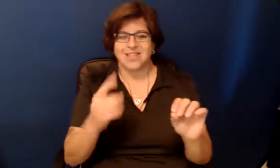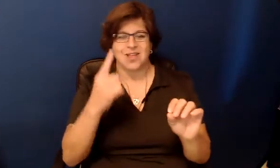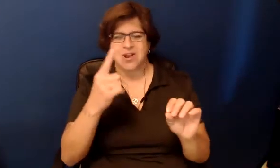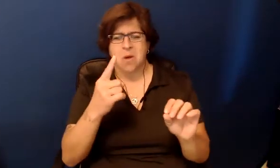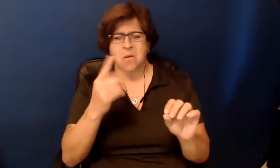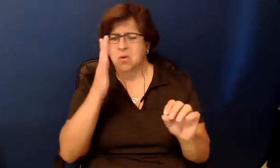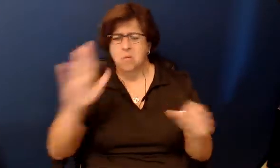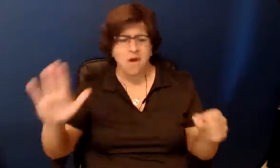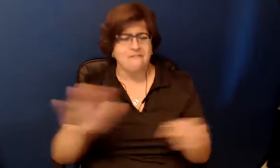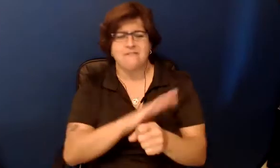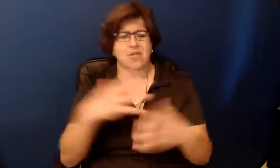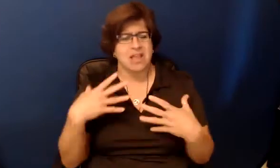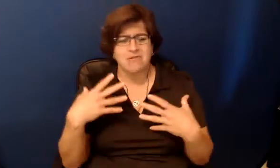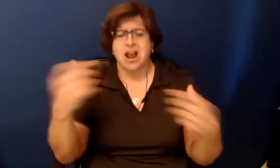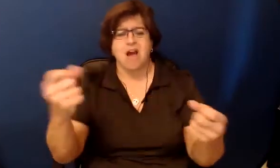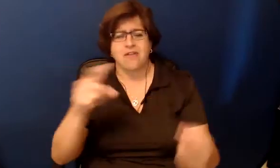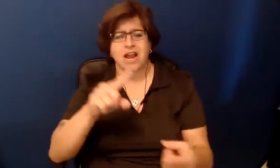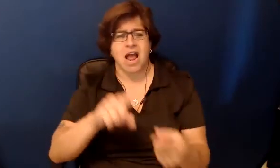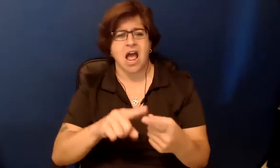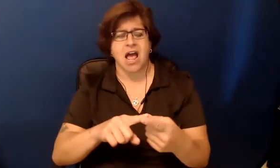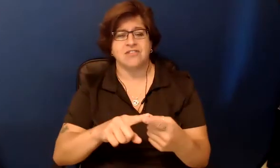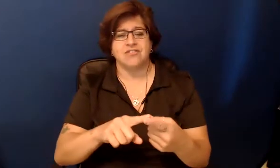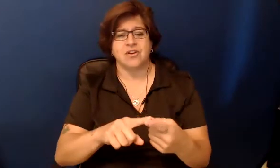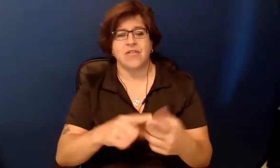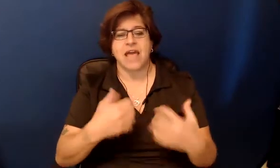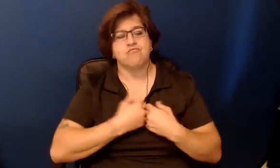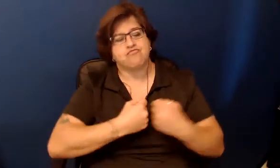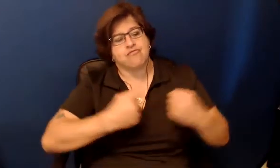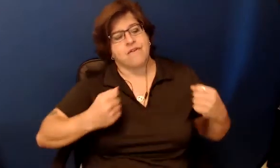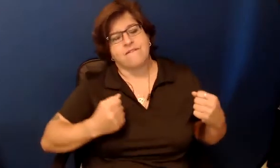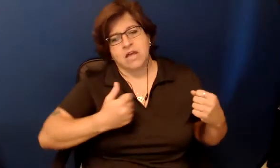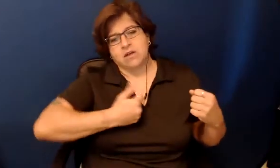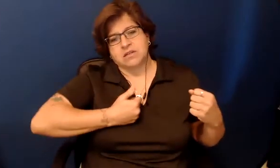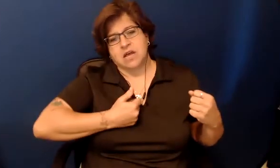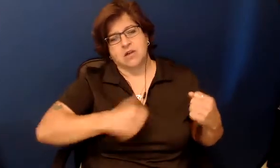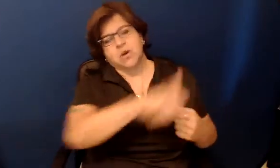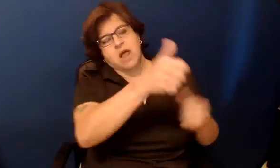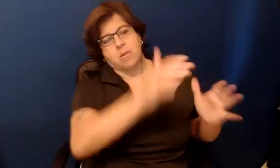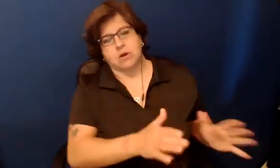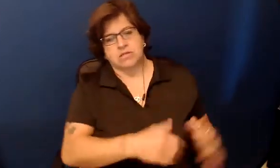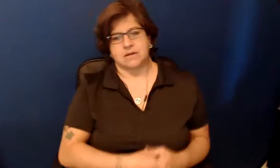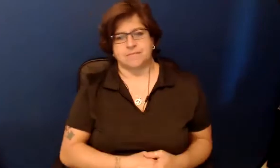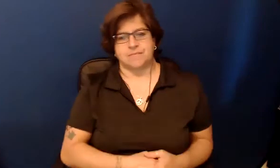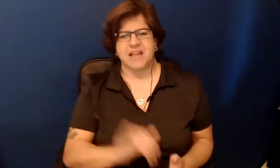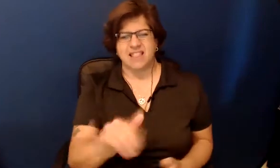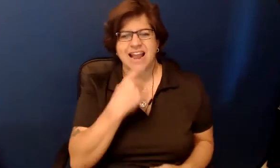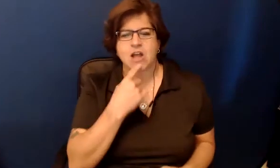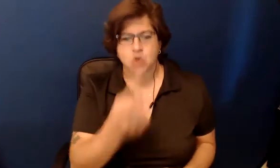everybody, that nobody's going to fully recover until they've revealed themselves to somebody else. Like I told you